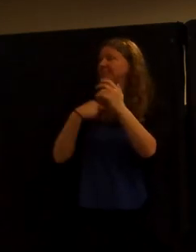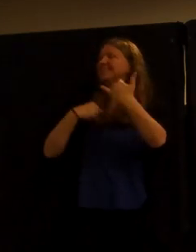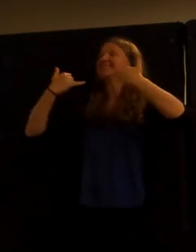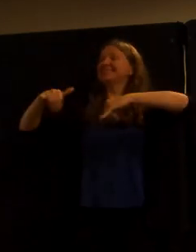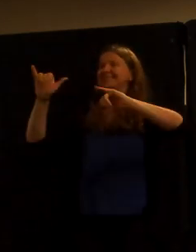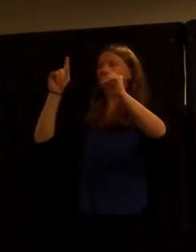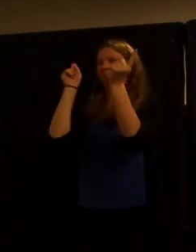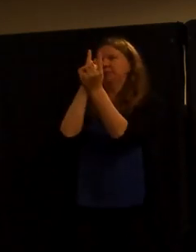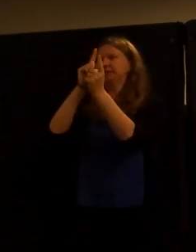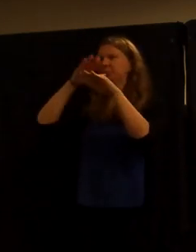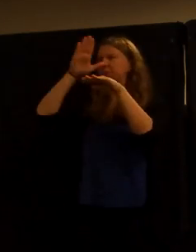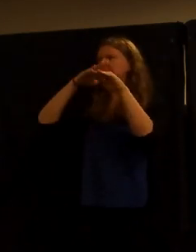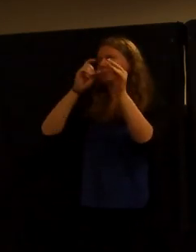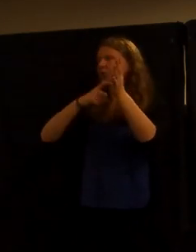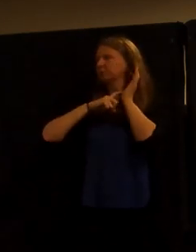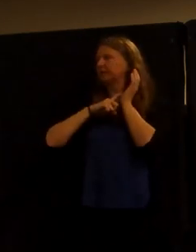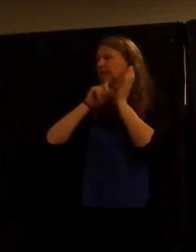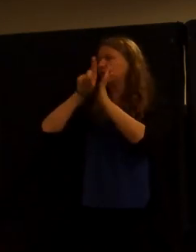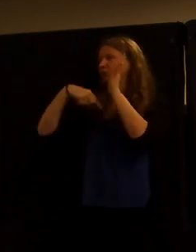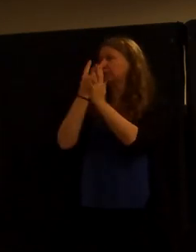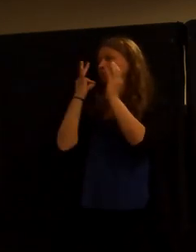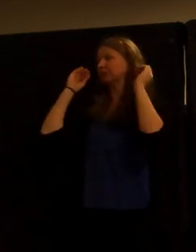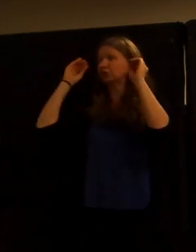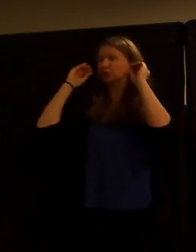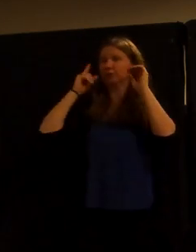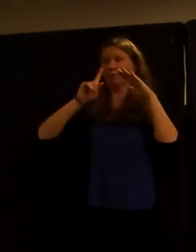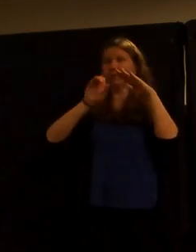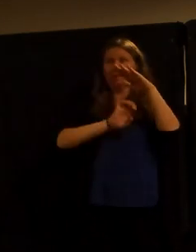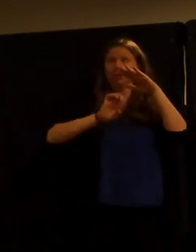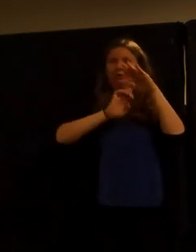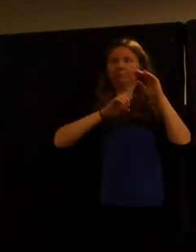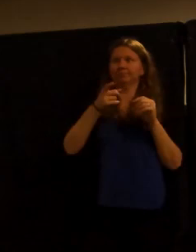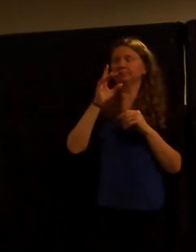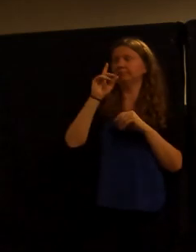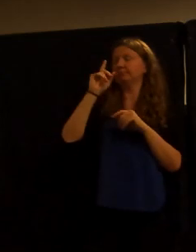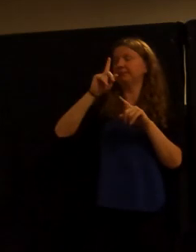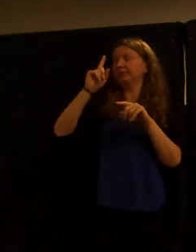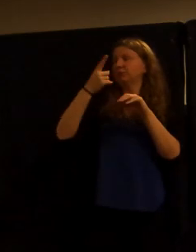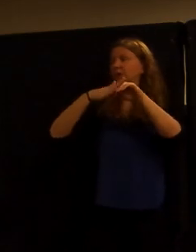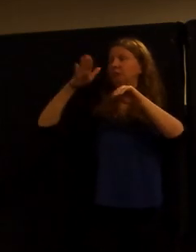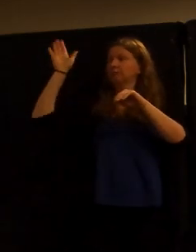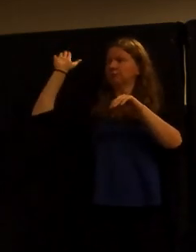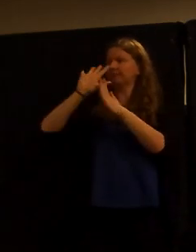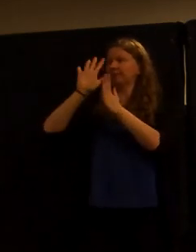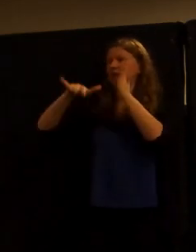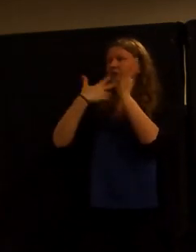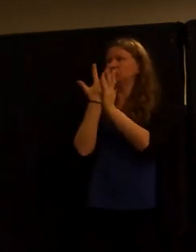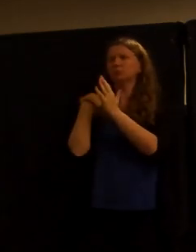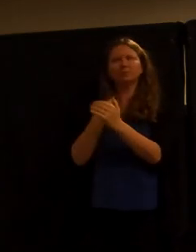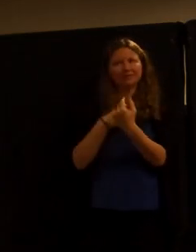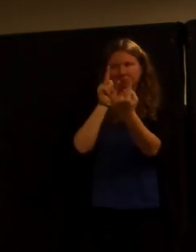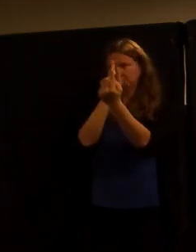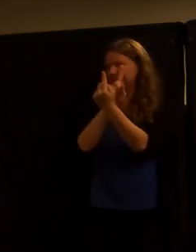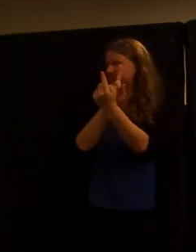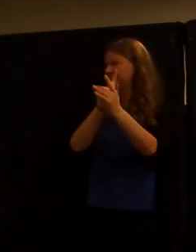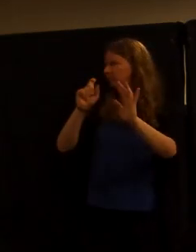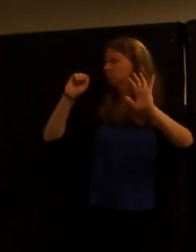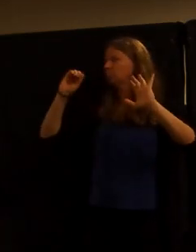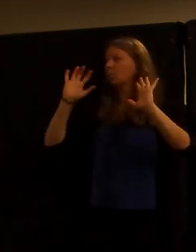it work. It's going okay. We're doing it and we're still meeting the minimum required hours for instruction for